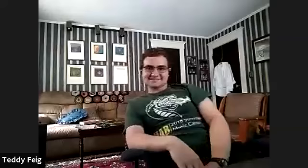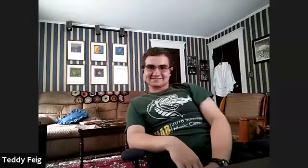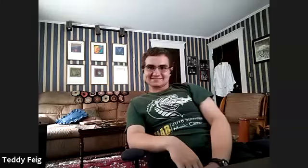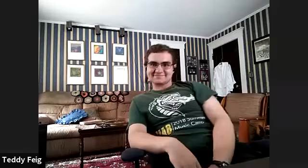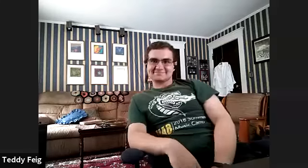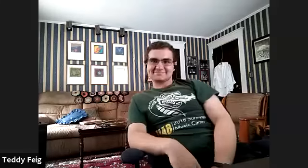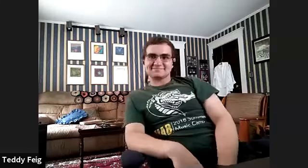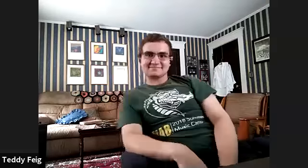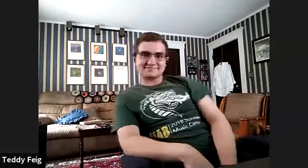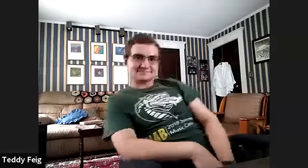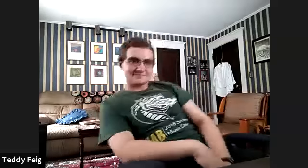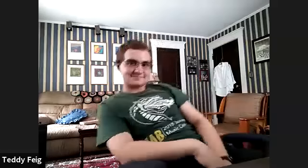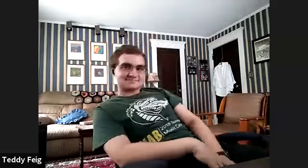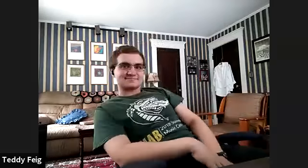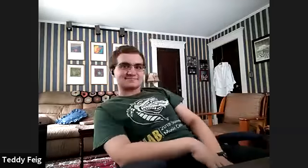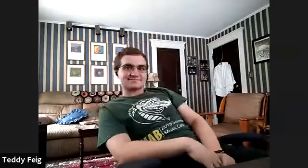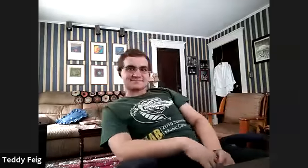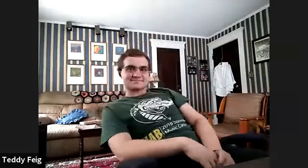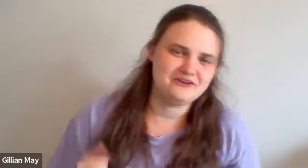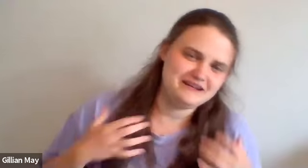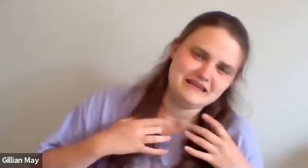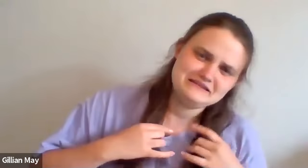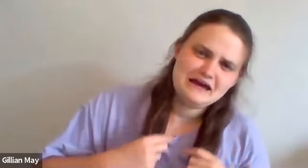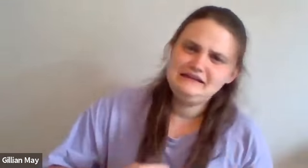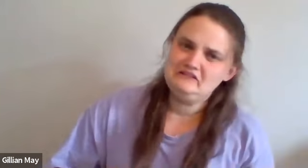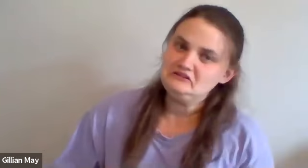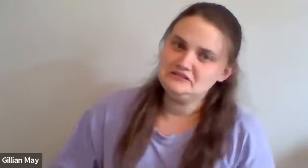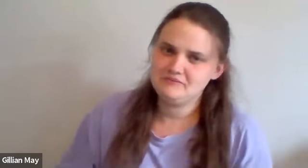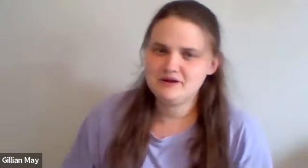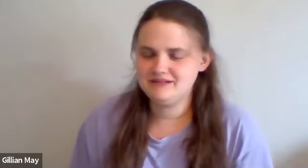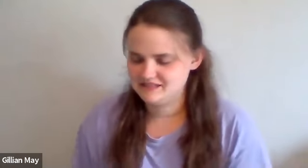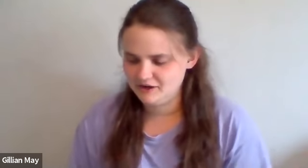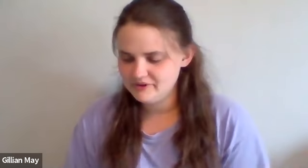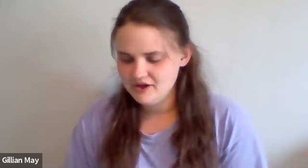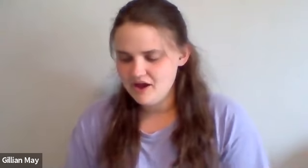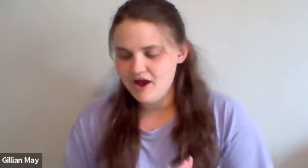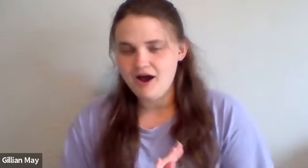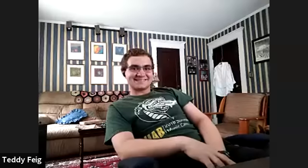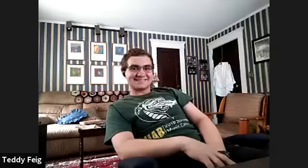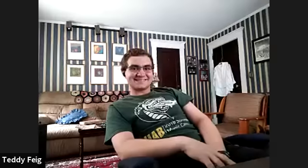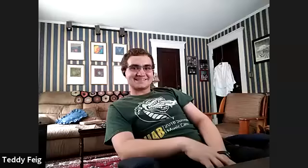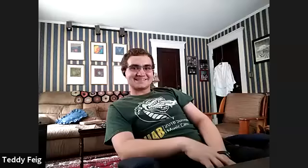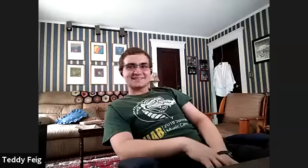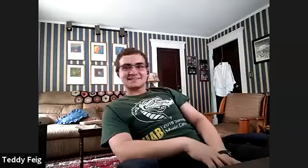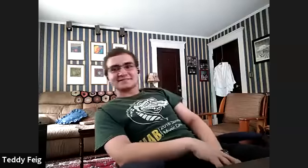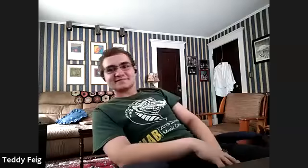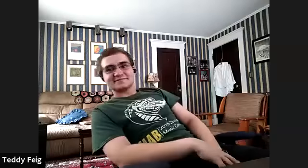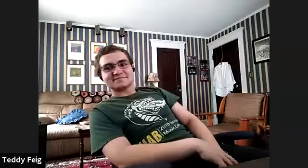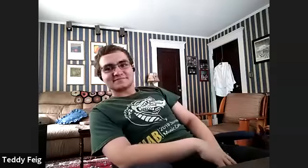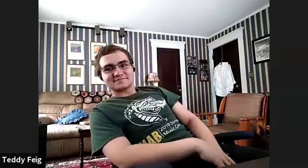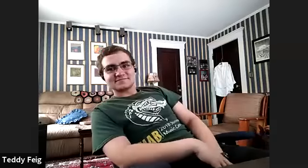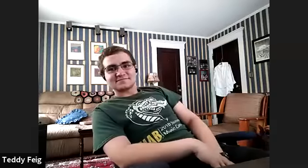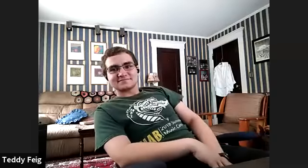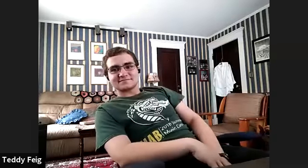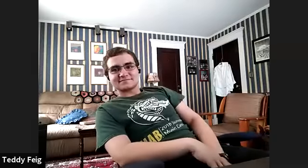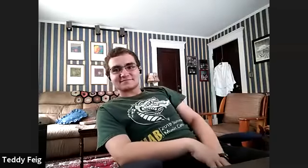my lips and like mouth it, but I'm also not the greatest at that either. So it probably doesn't help. All right, let's try number 6. Number